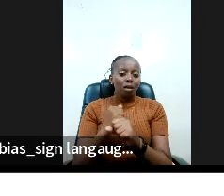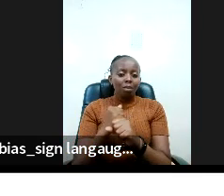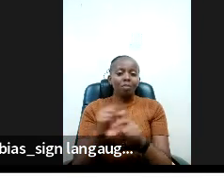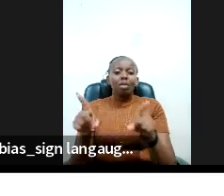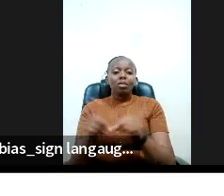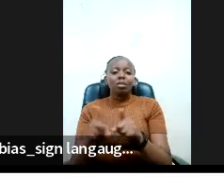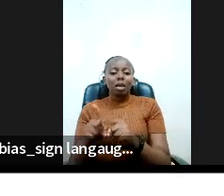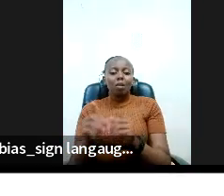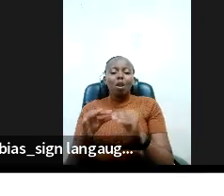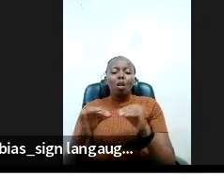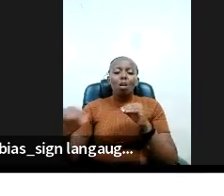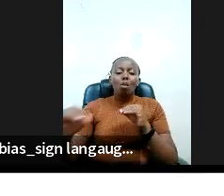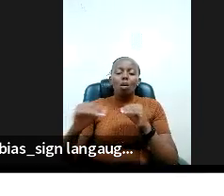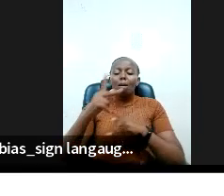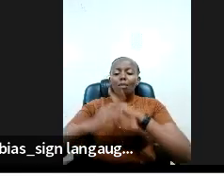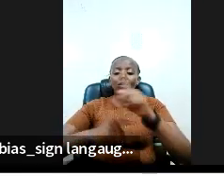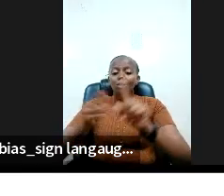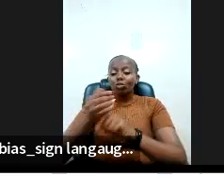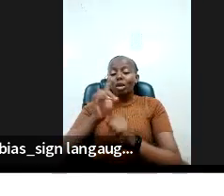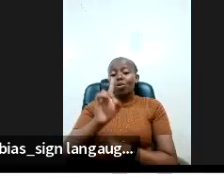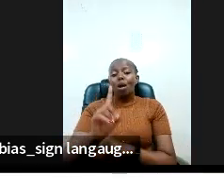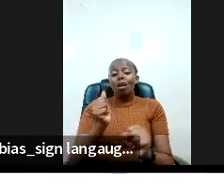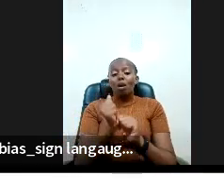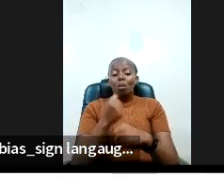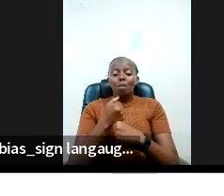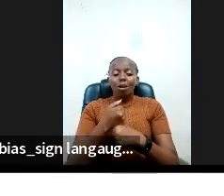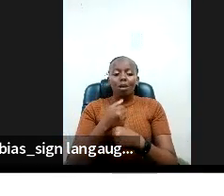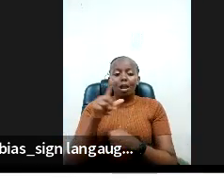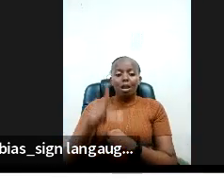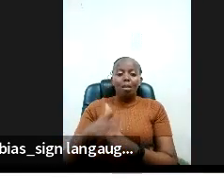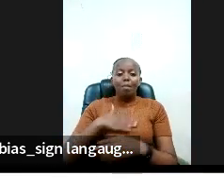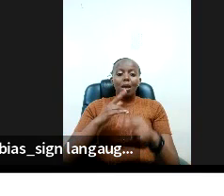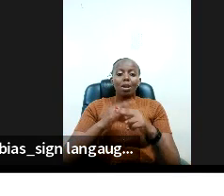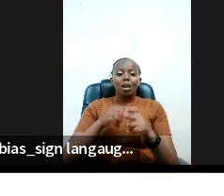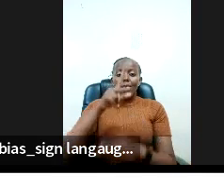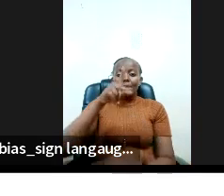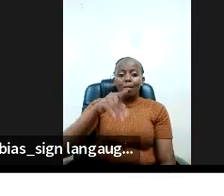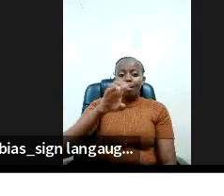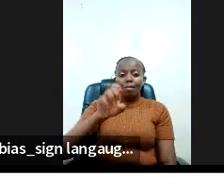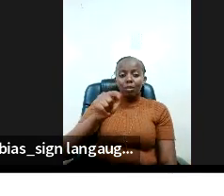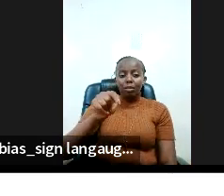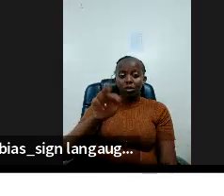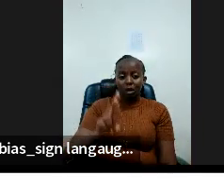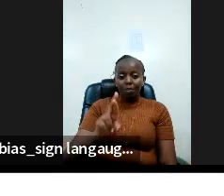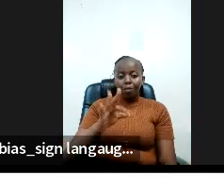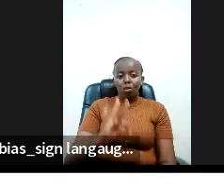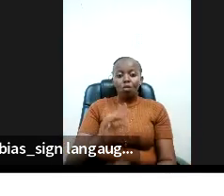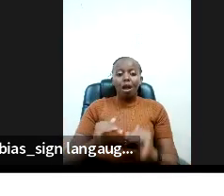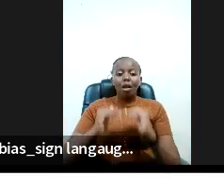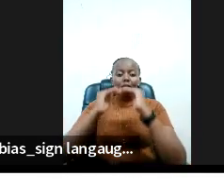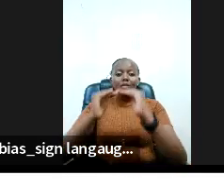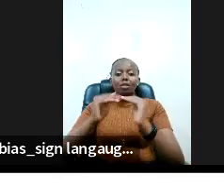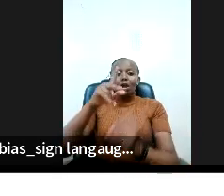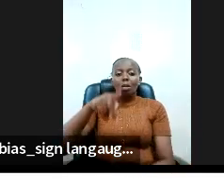long processes in acquiring an artificial limb. My name is Peter Mwangi, founder and CEO of Advanced Prosthetic and Orthotic